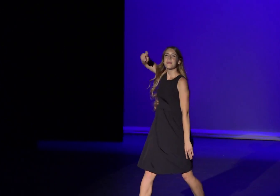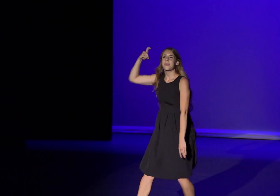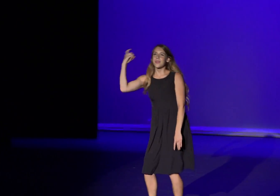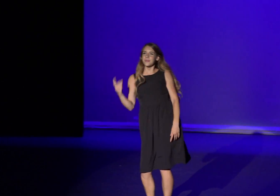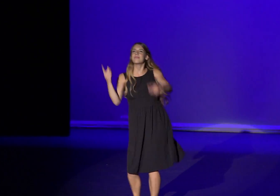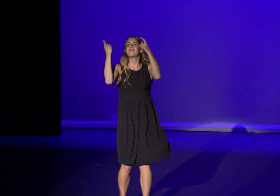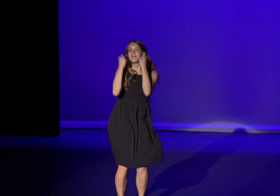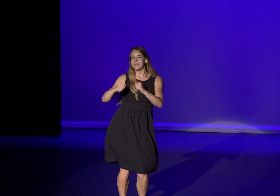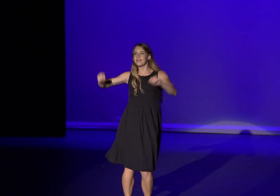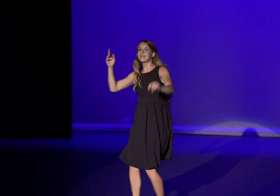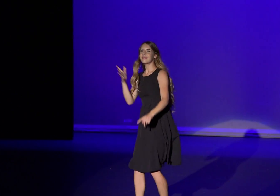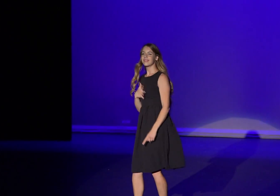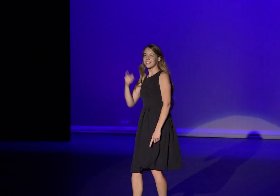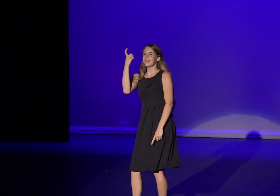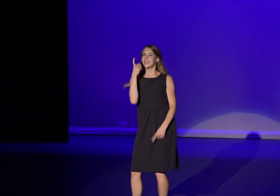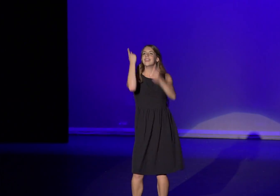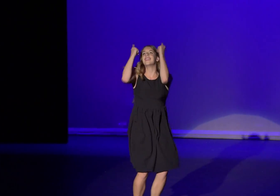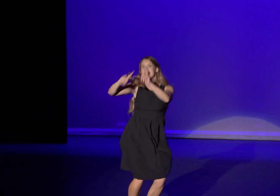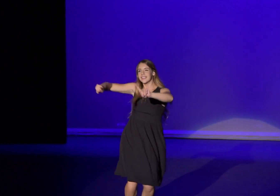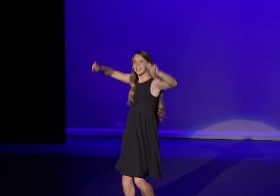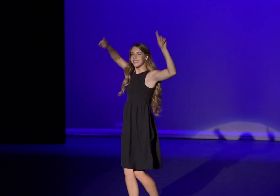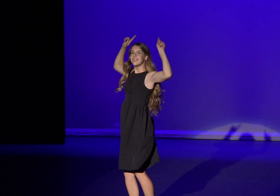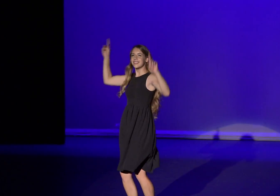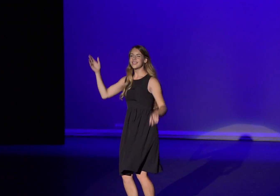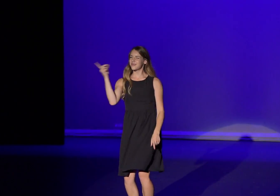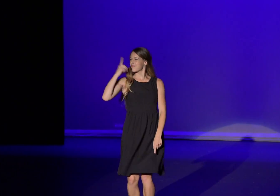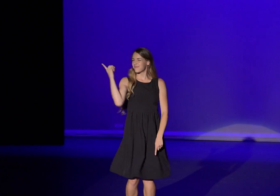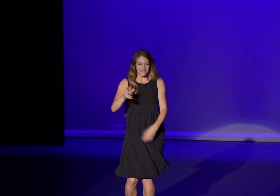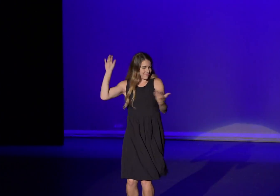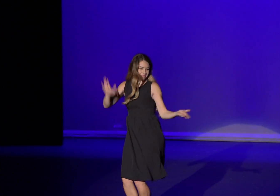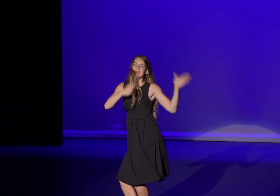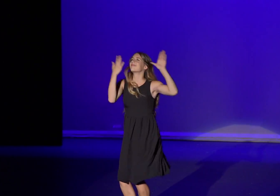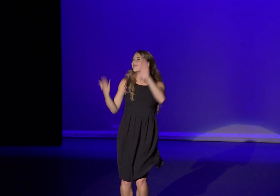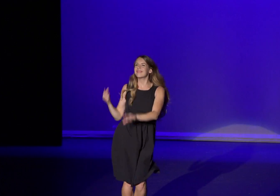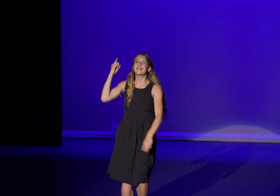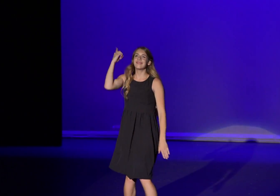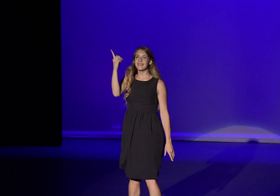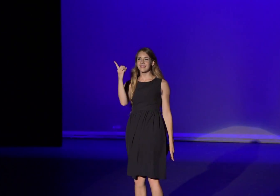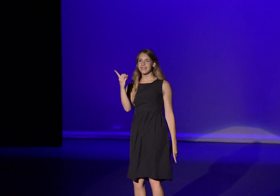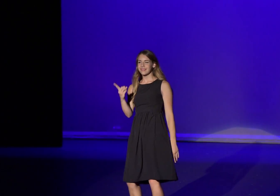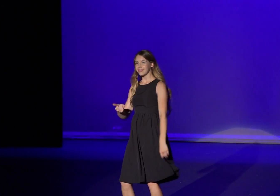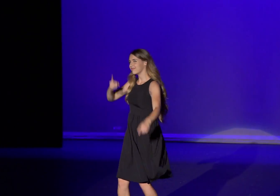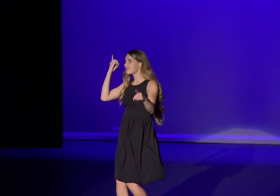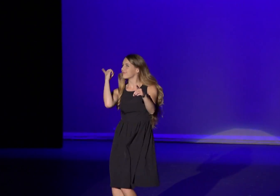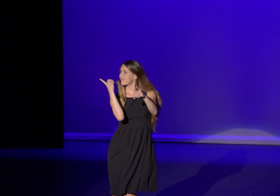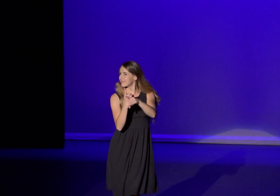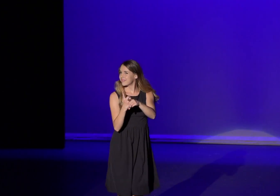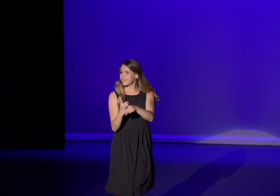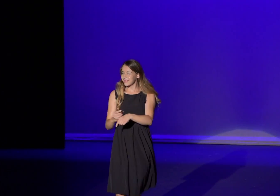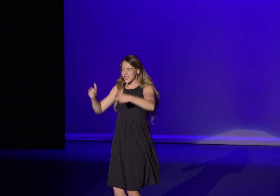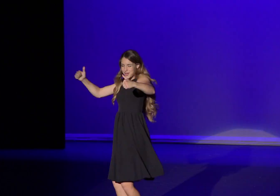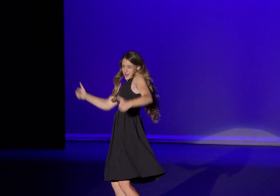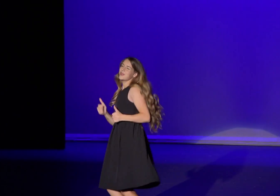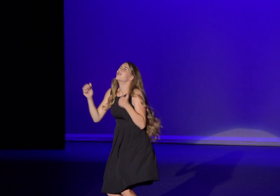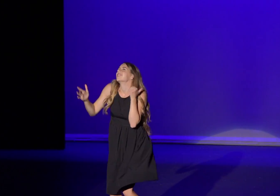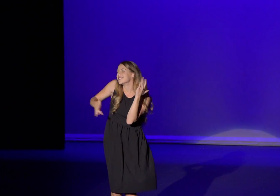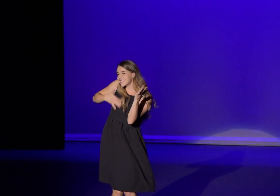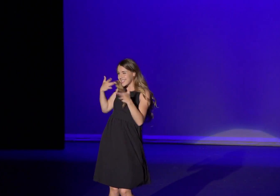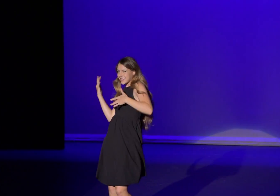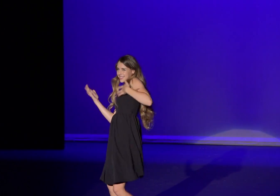I gotta fly once, I gotta try once Only can die once, right, sir Ooh, life is